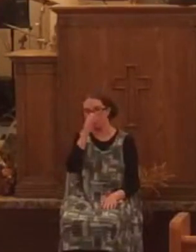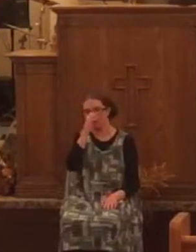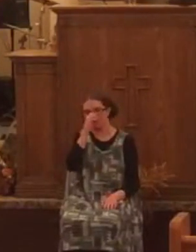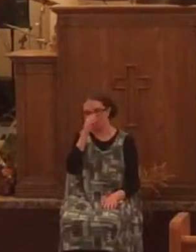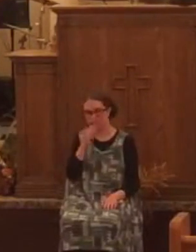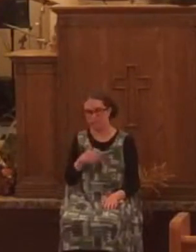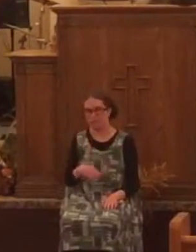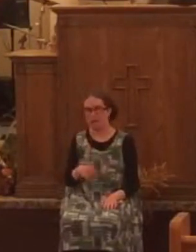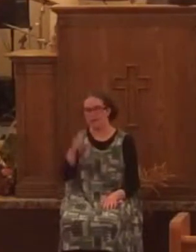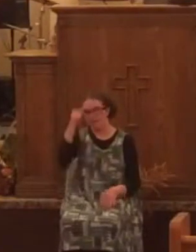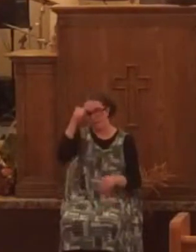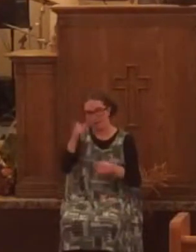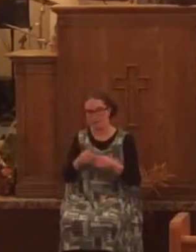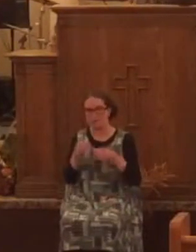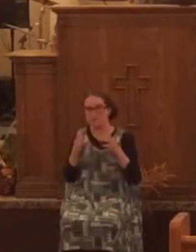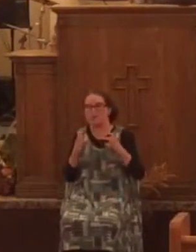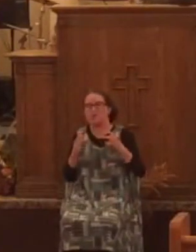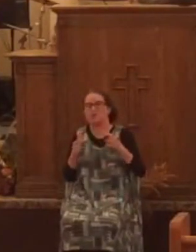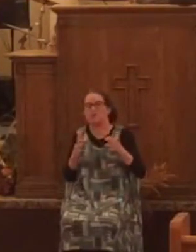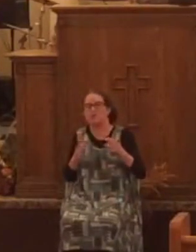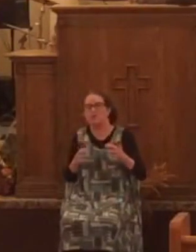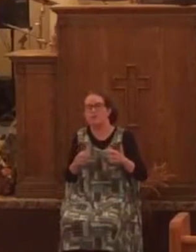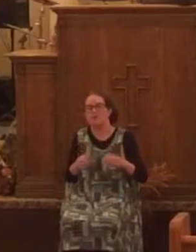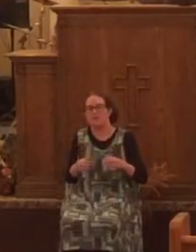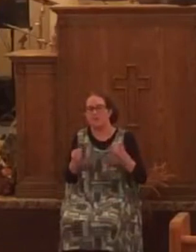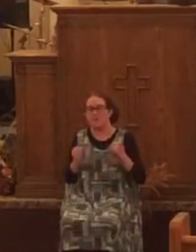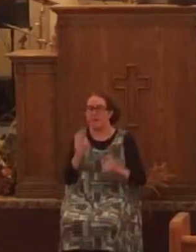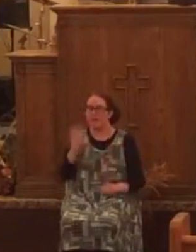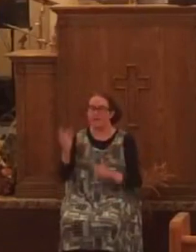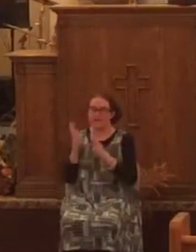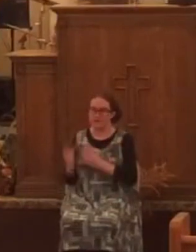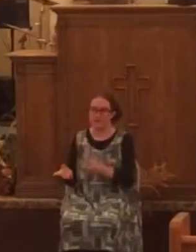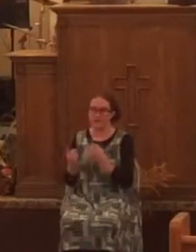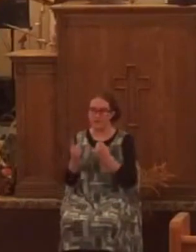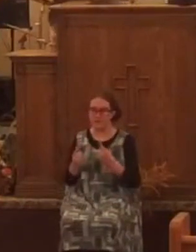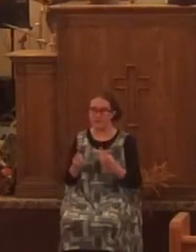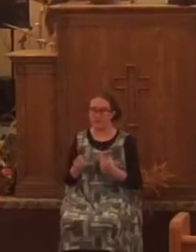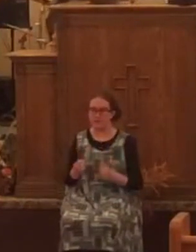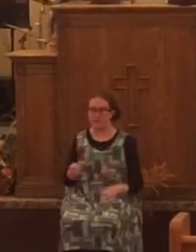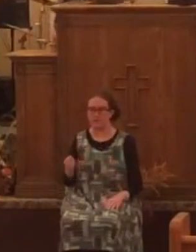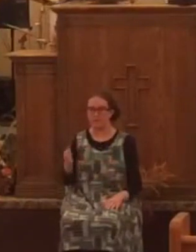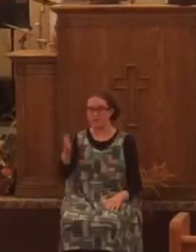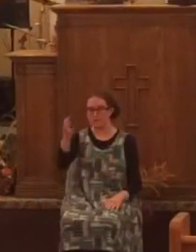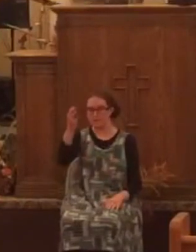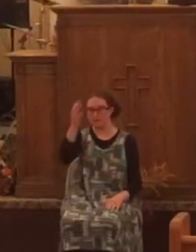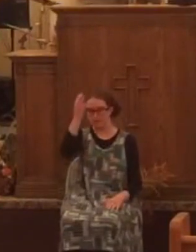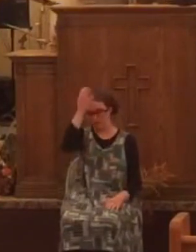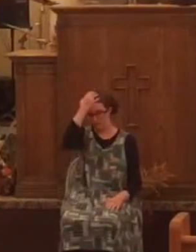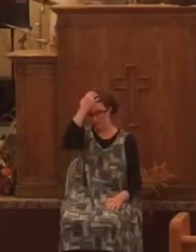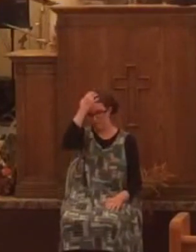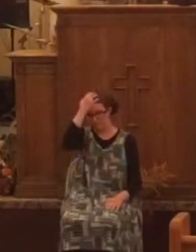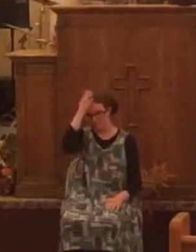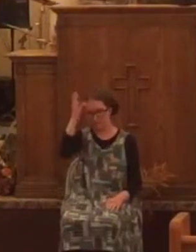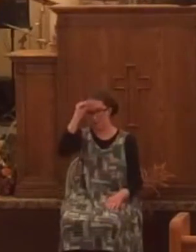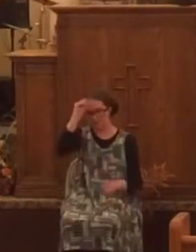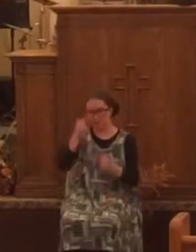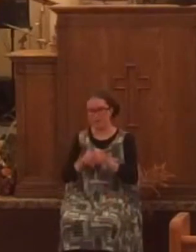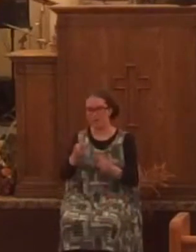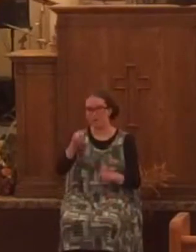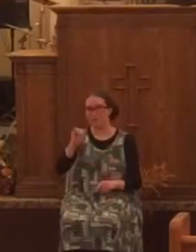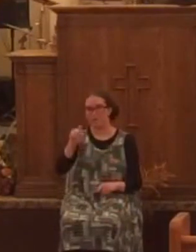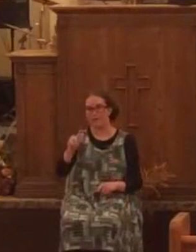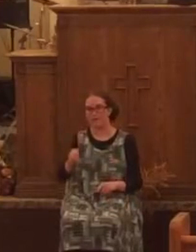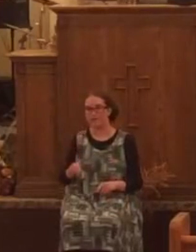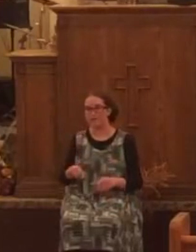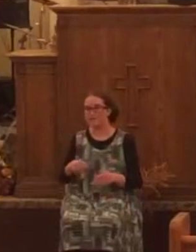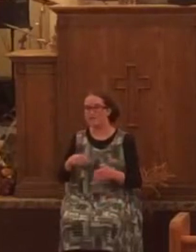And I remember shaking under the presence of God, and my pastor came to me. Amen. He put his hands on my hand and he said, "Brother Rick,